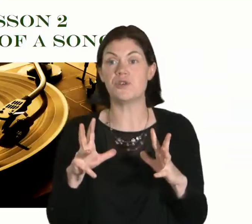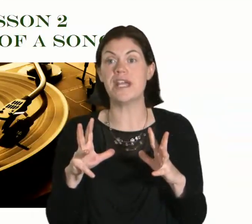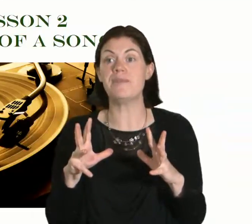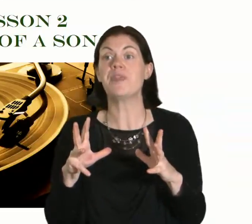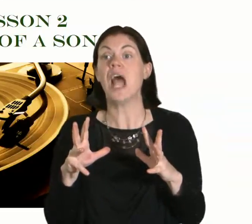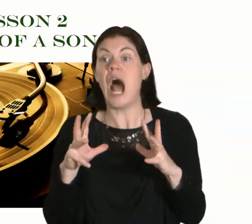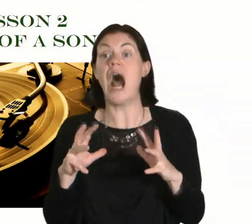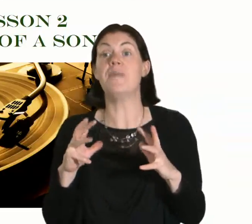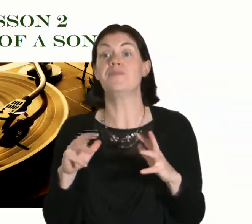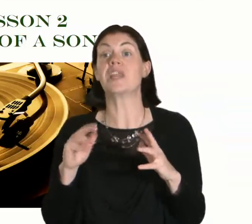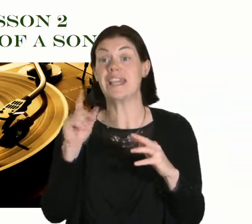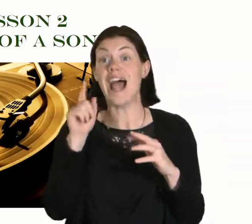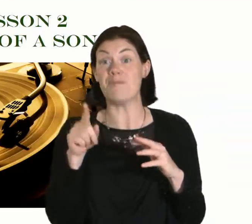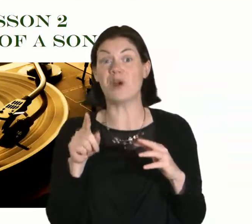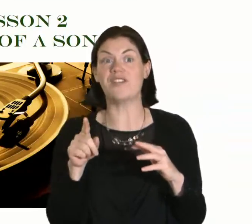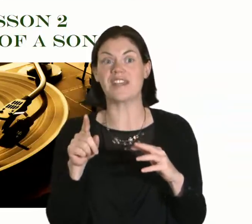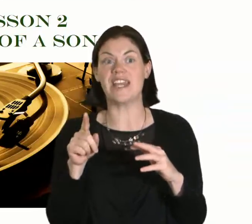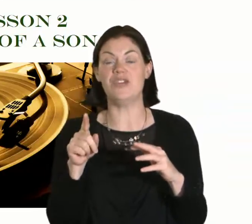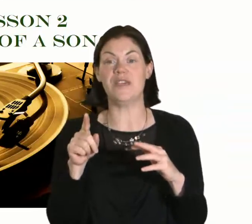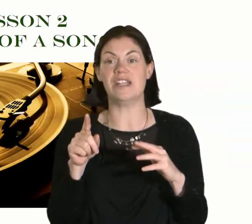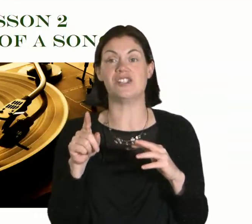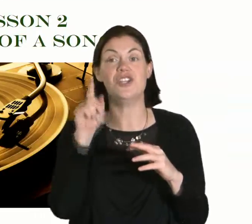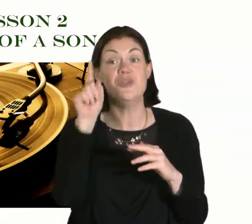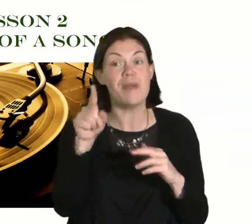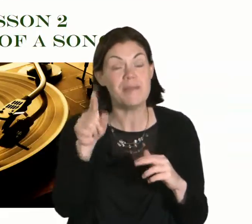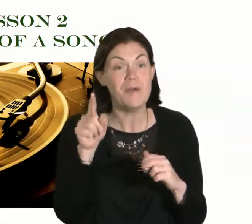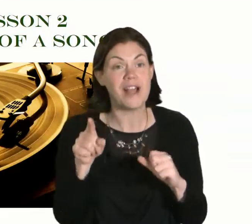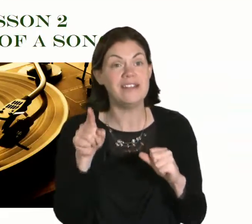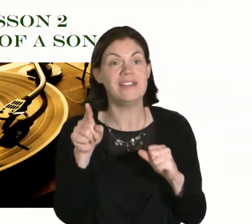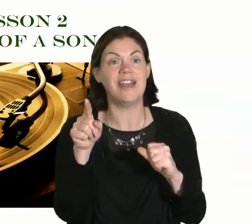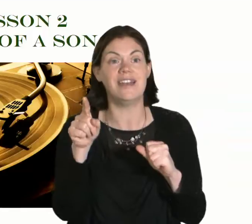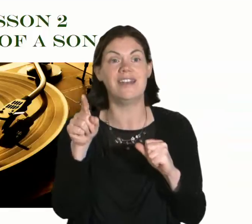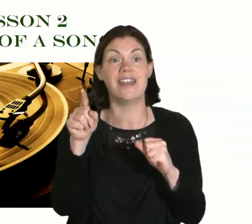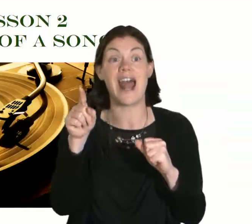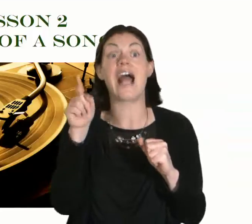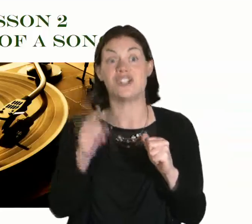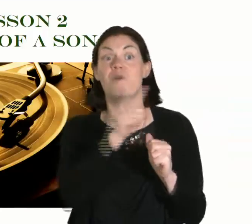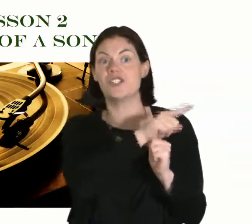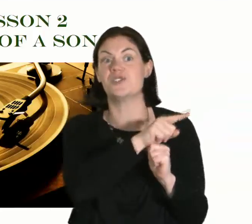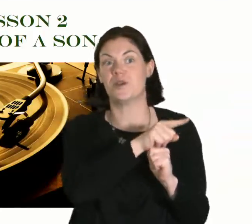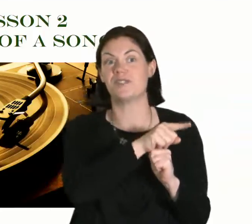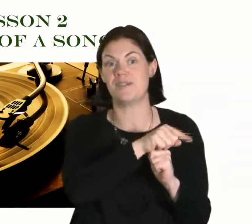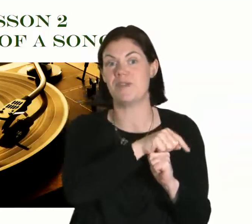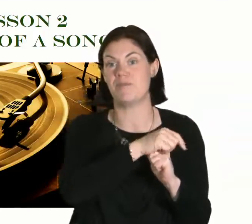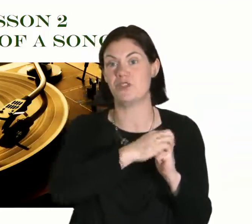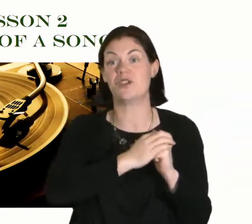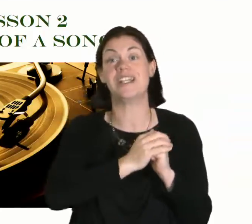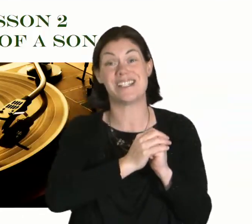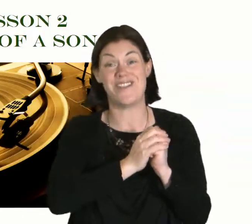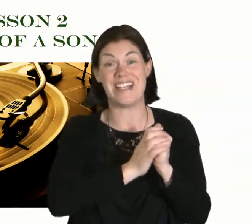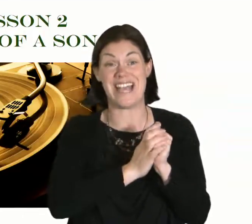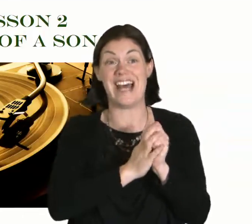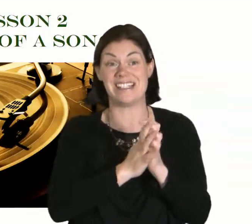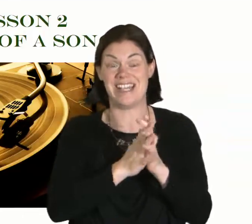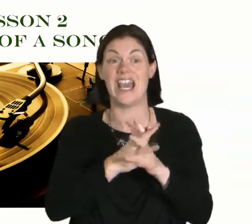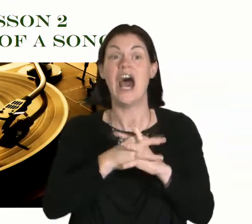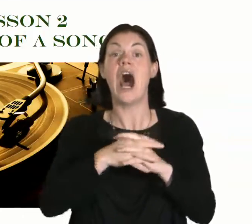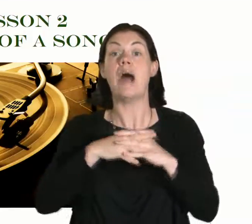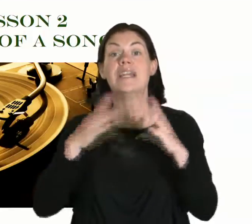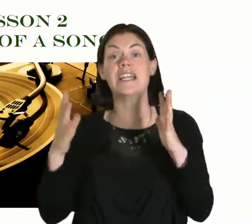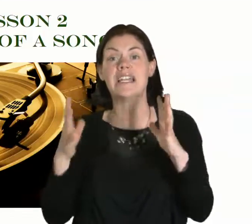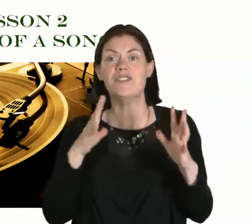at Boucherie, yeah, perfect. Thank you, Ian. So you might be one that actually wants to work with somebody at Boucherie, and that's